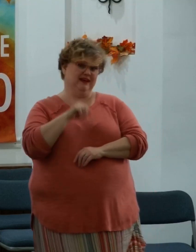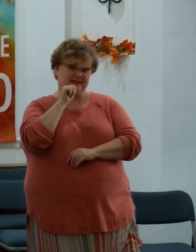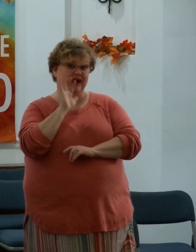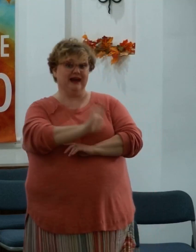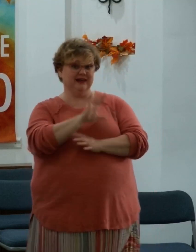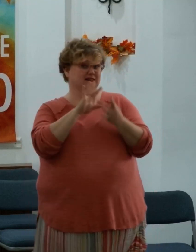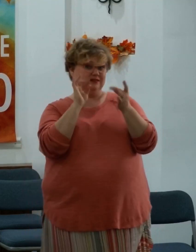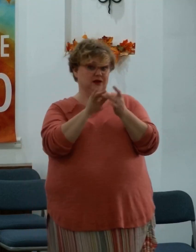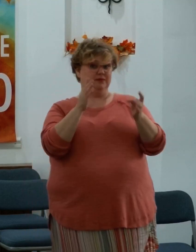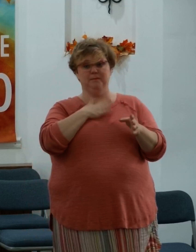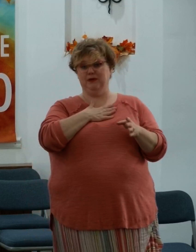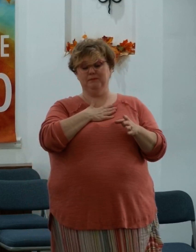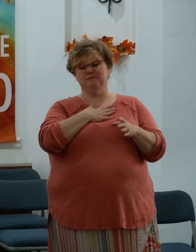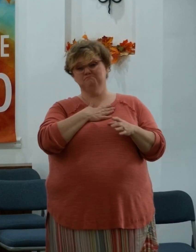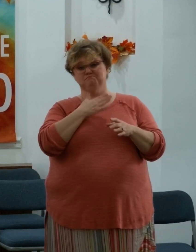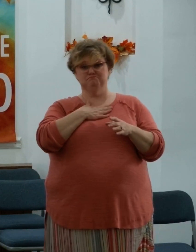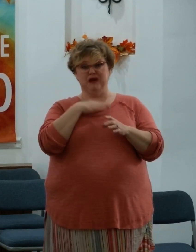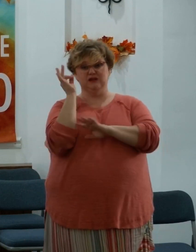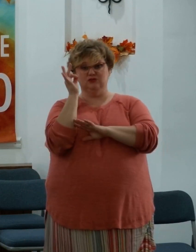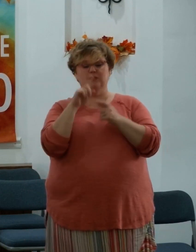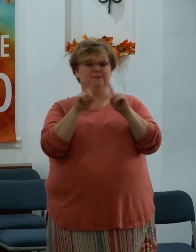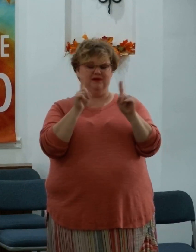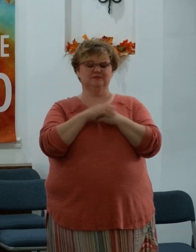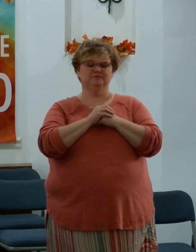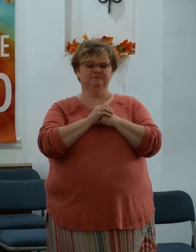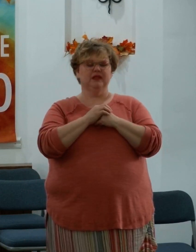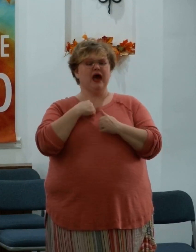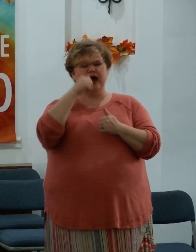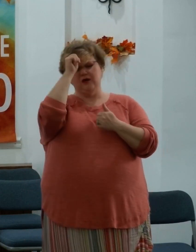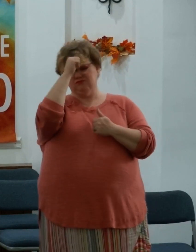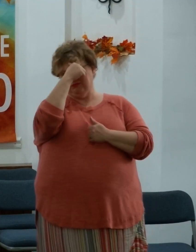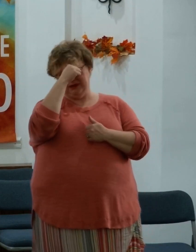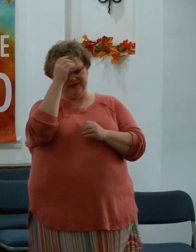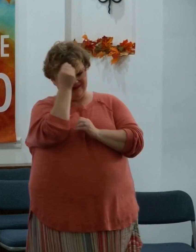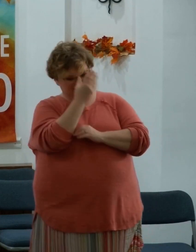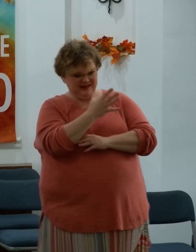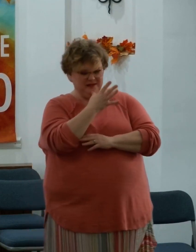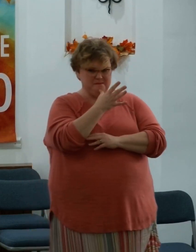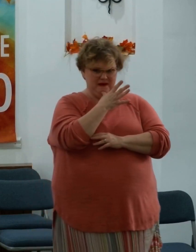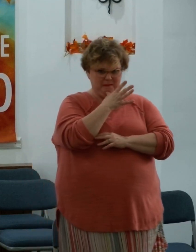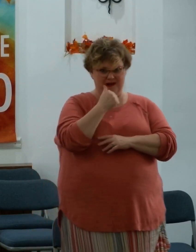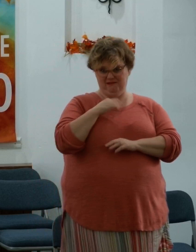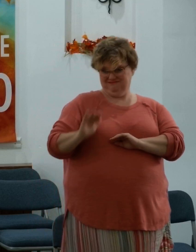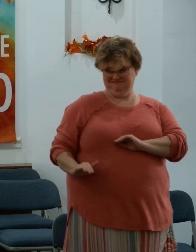small boy, I remember telling my mama that I was tired of living a got-to life.